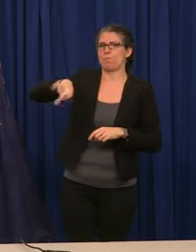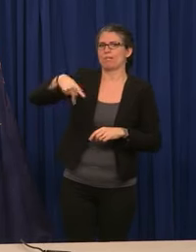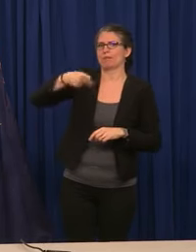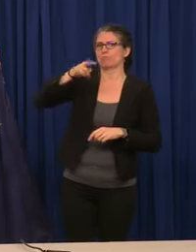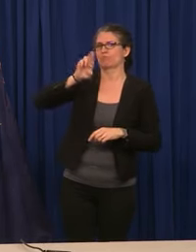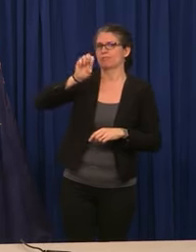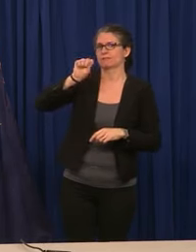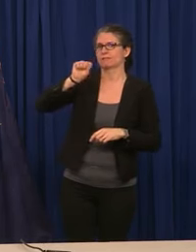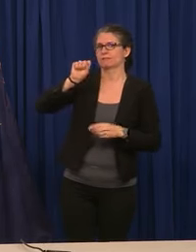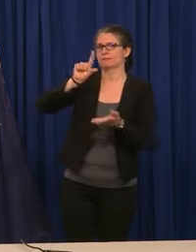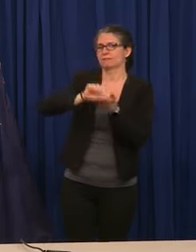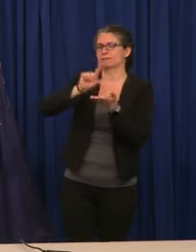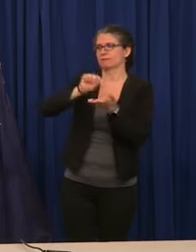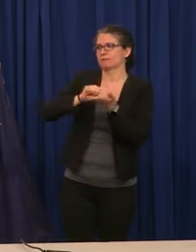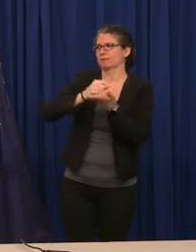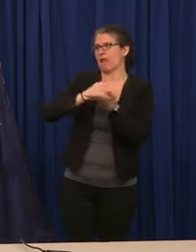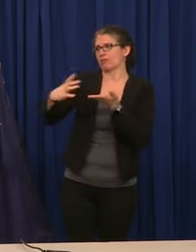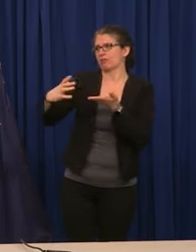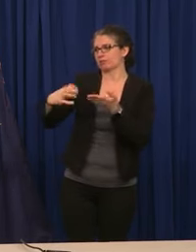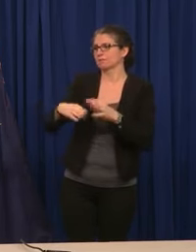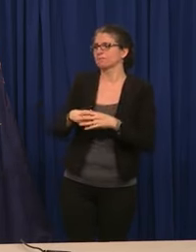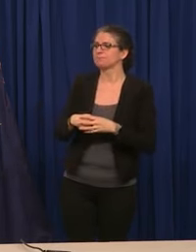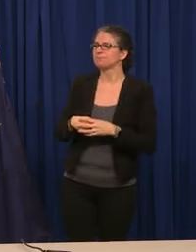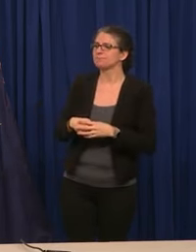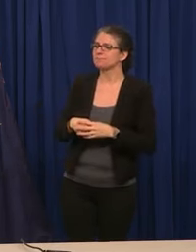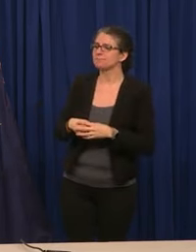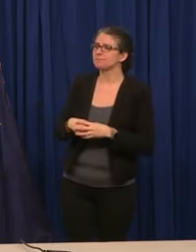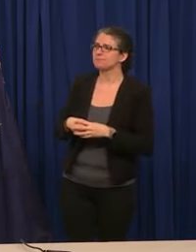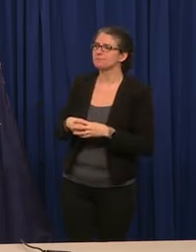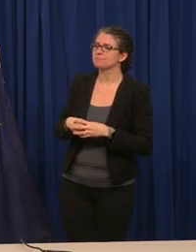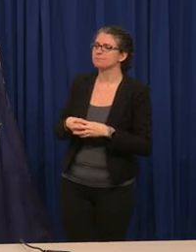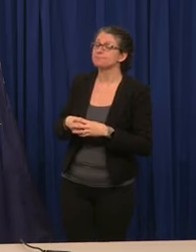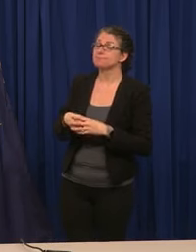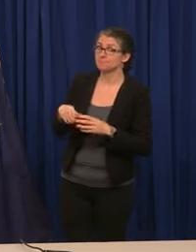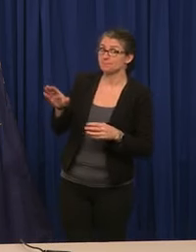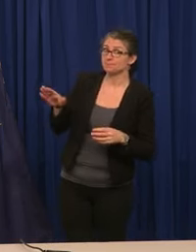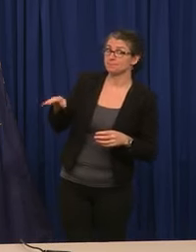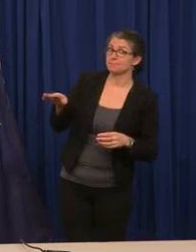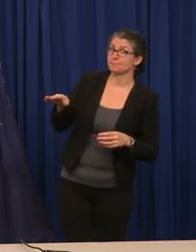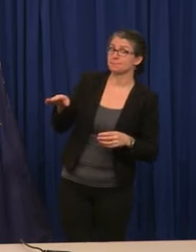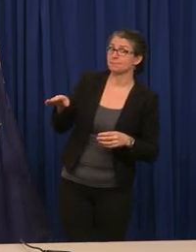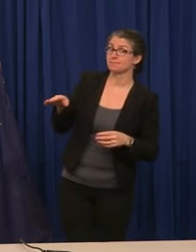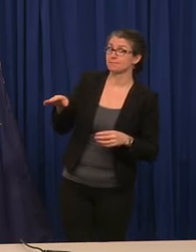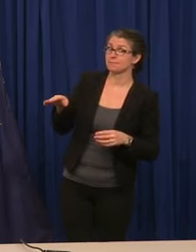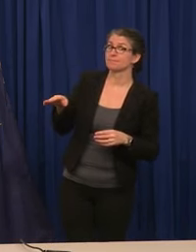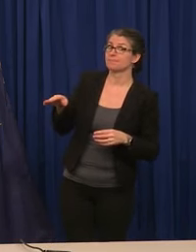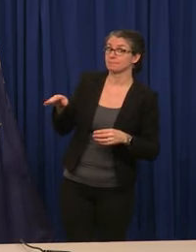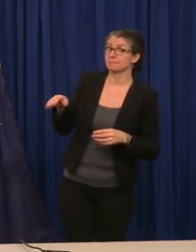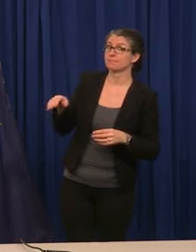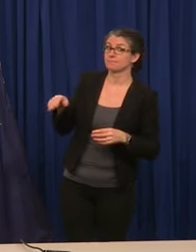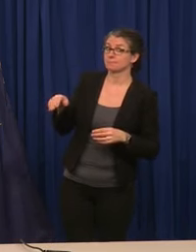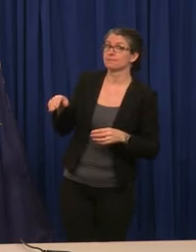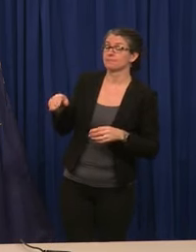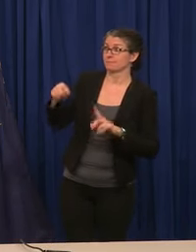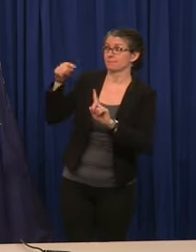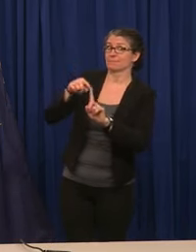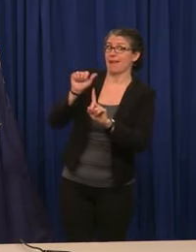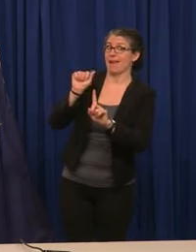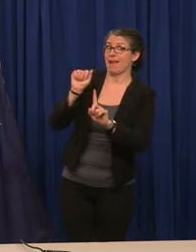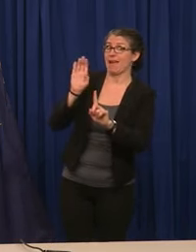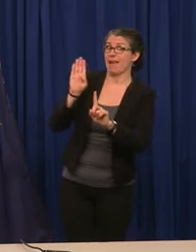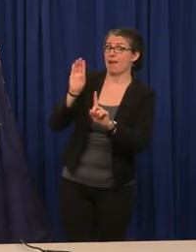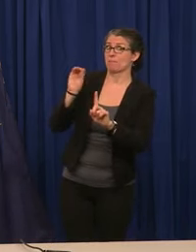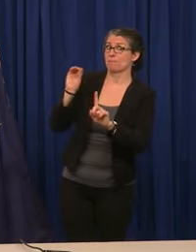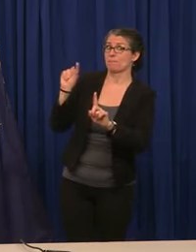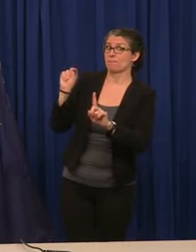understand. My understanding was that the Abbott technology was using a similar, the platform was used